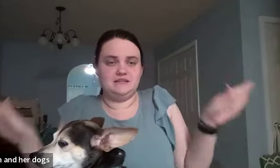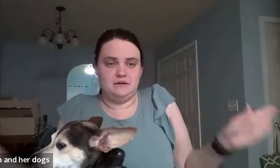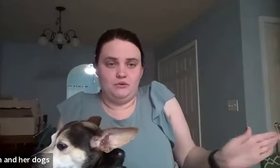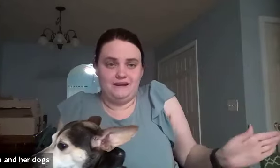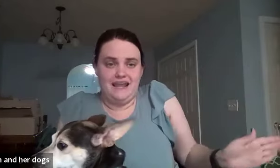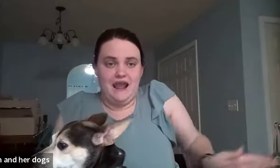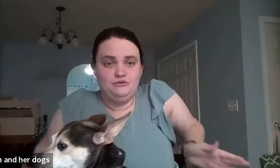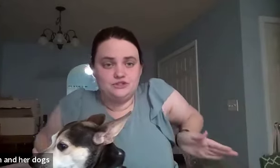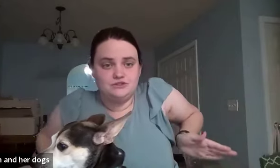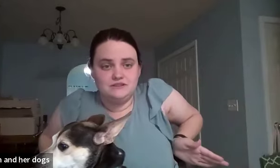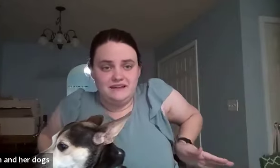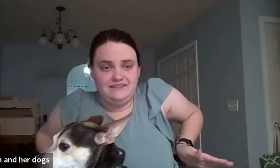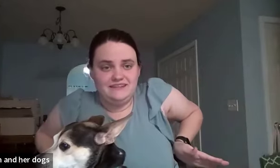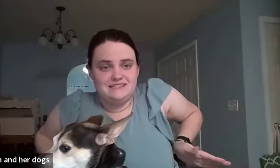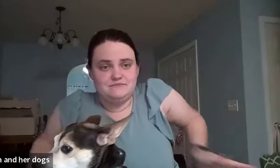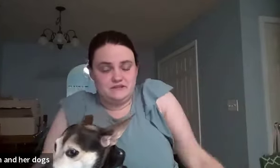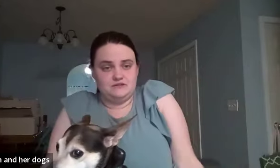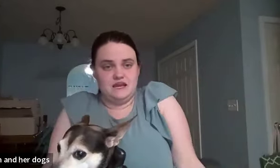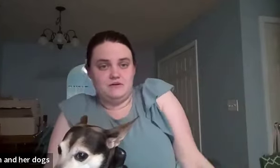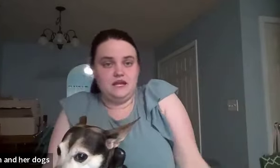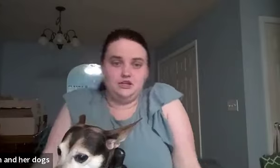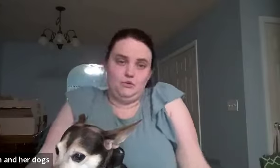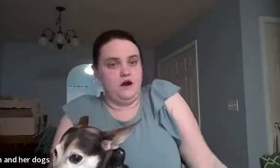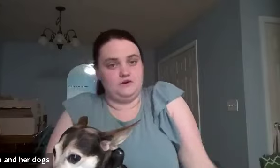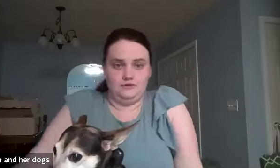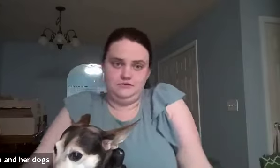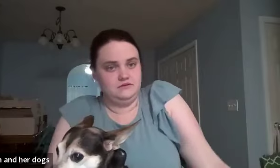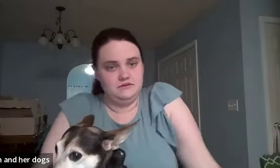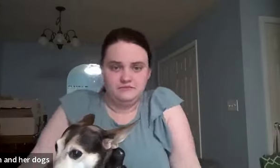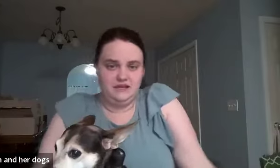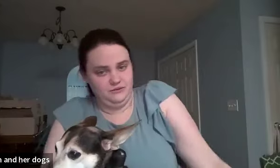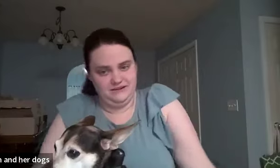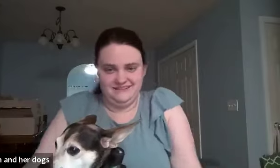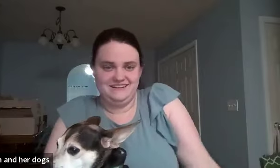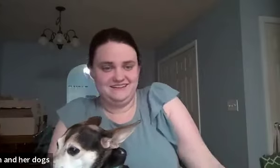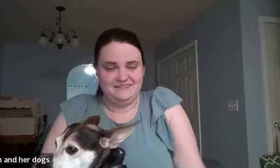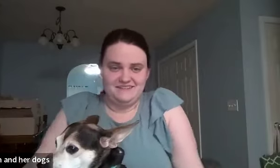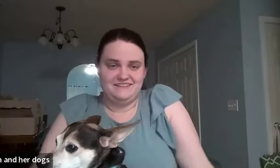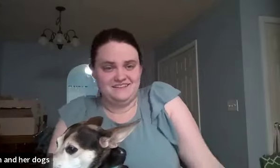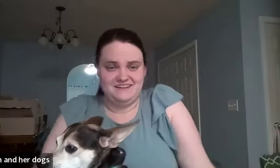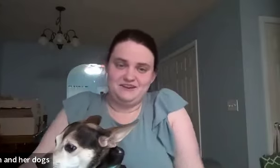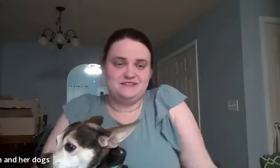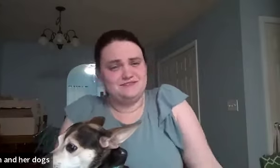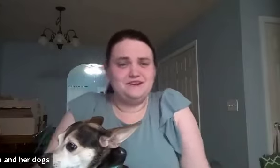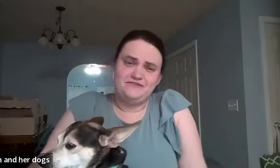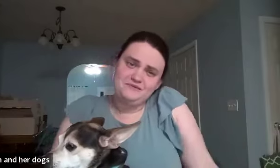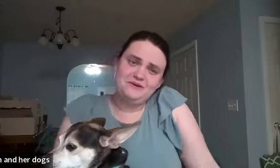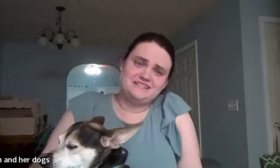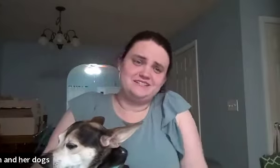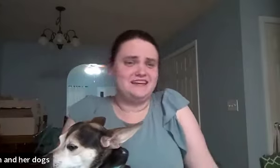hands kind of pointing out like this, but they're down and you waddle. Penguin. I know this is a very fun one because you